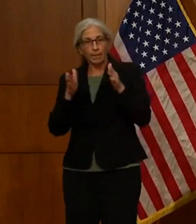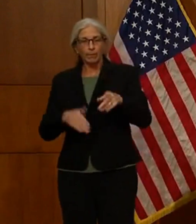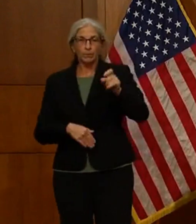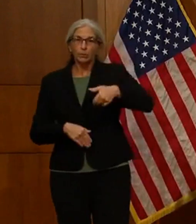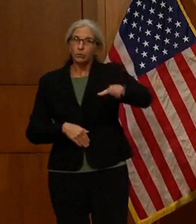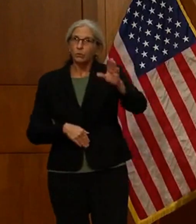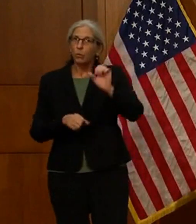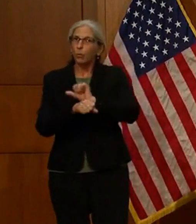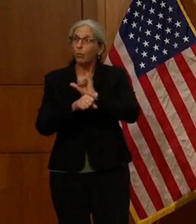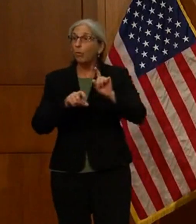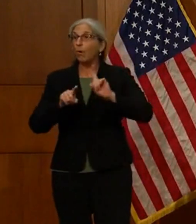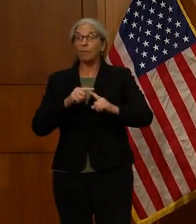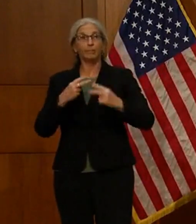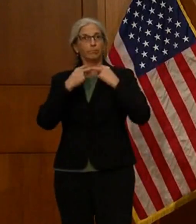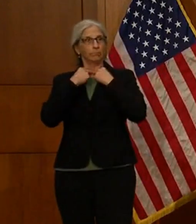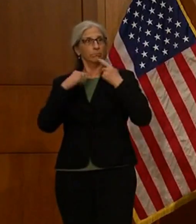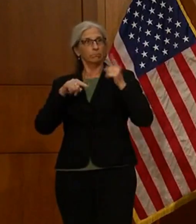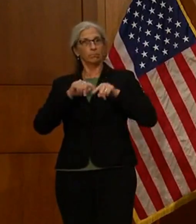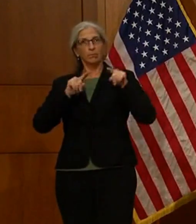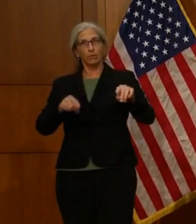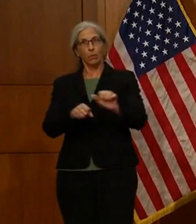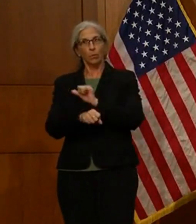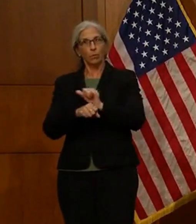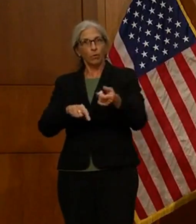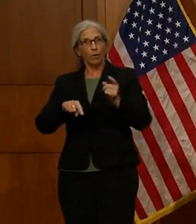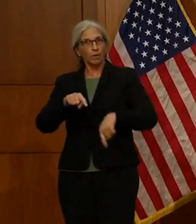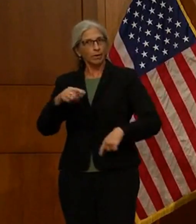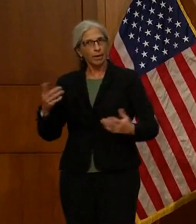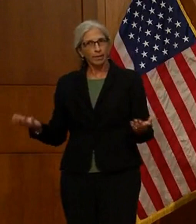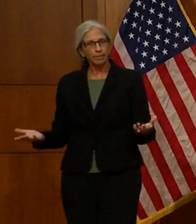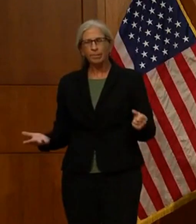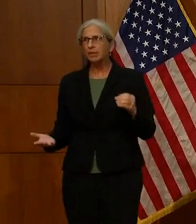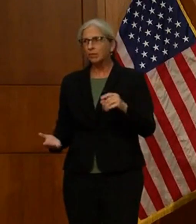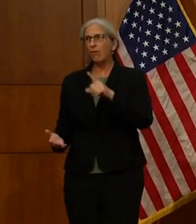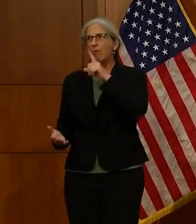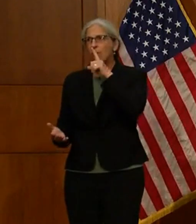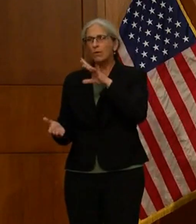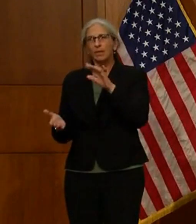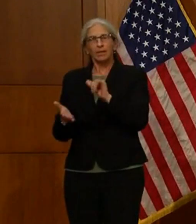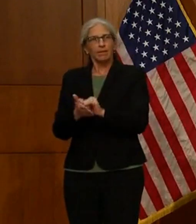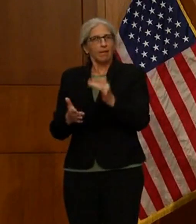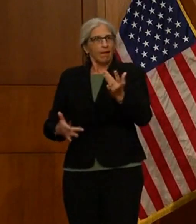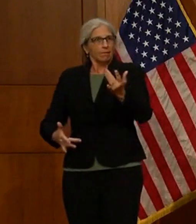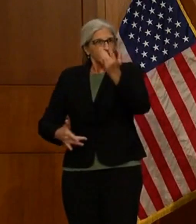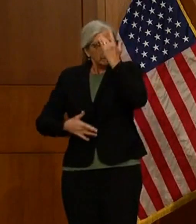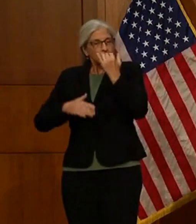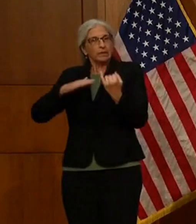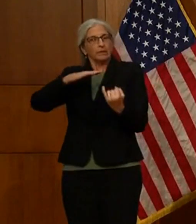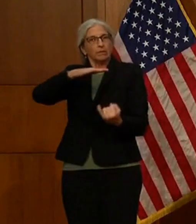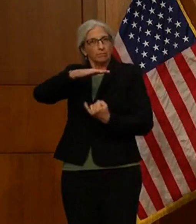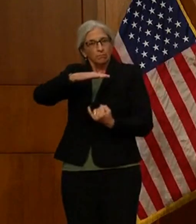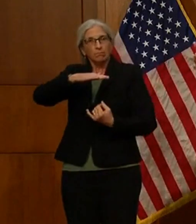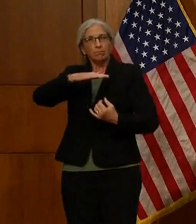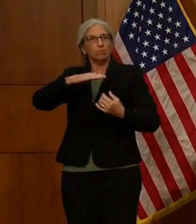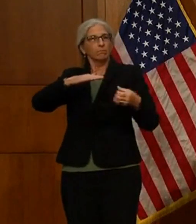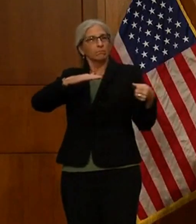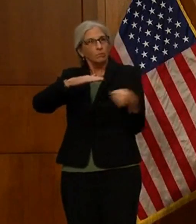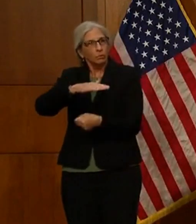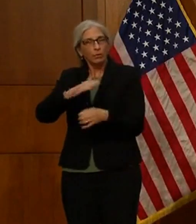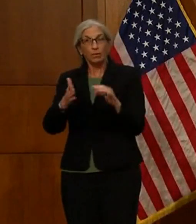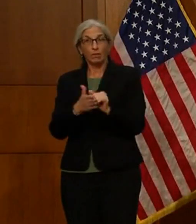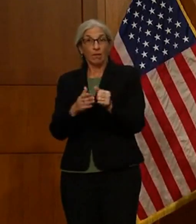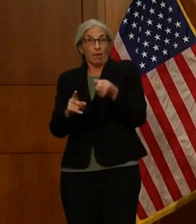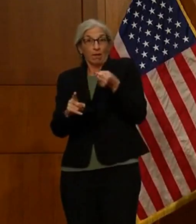work via virtual work. And so it impacts families. But looking at the